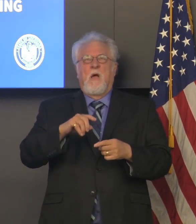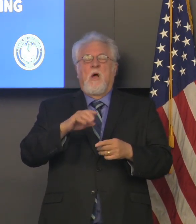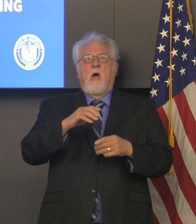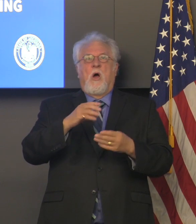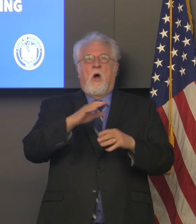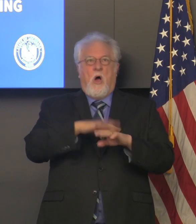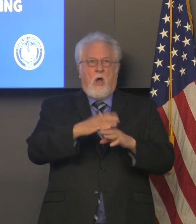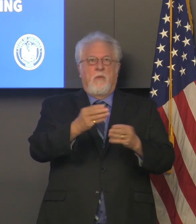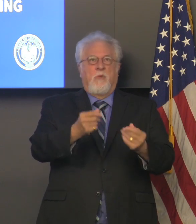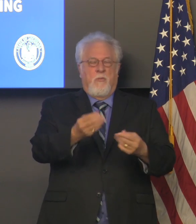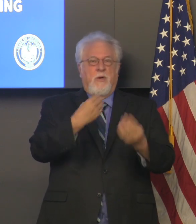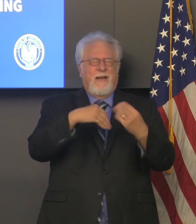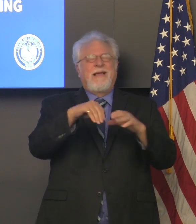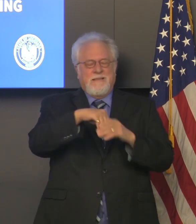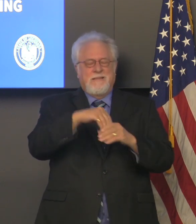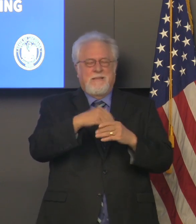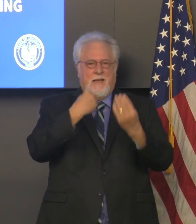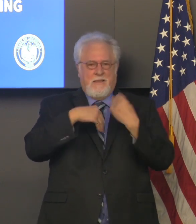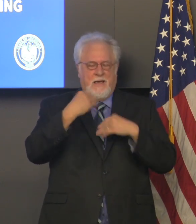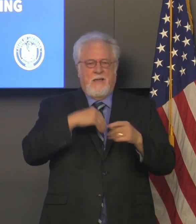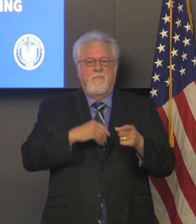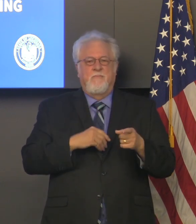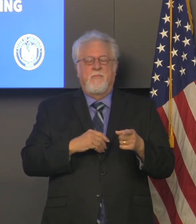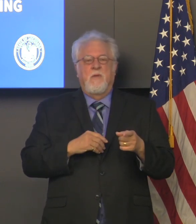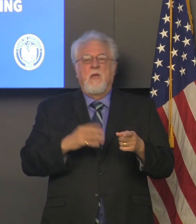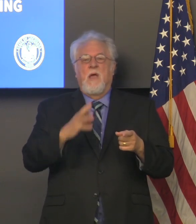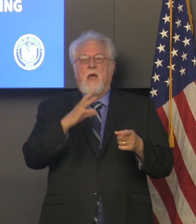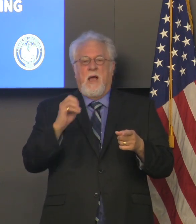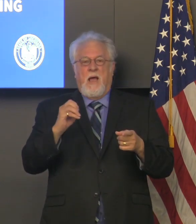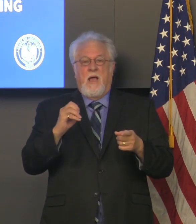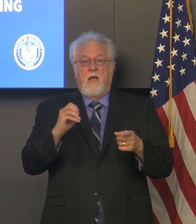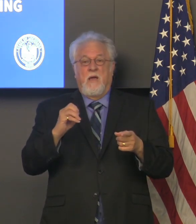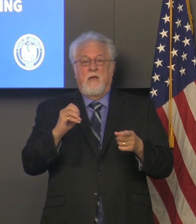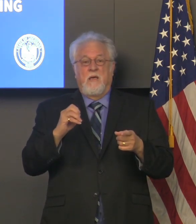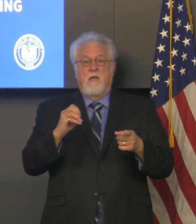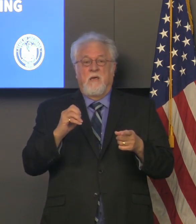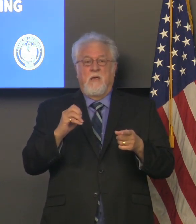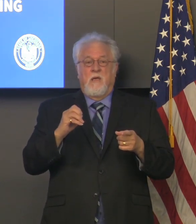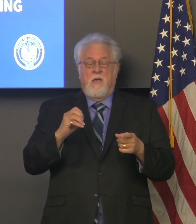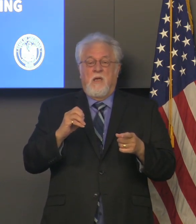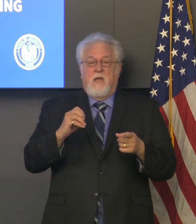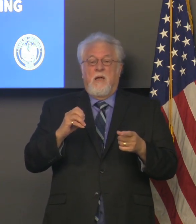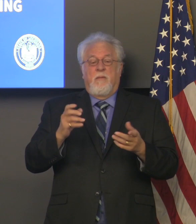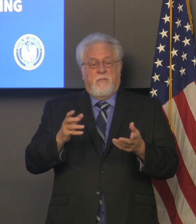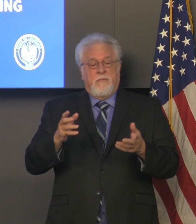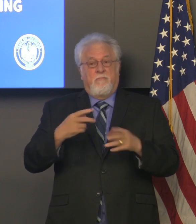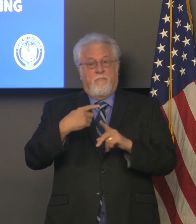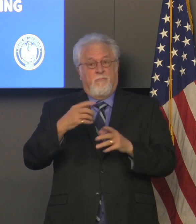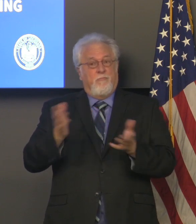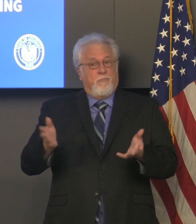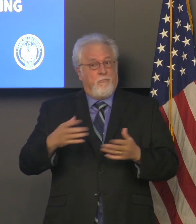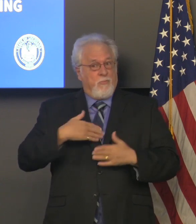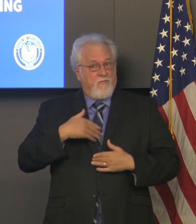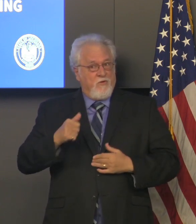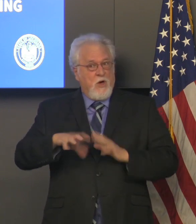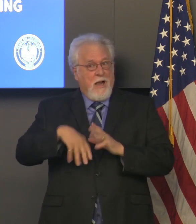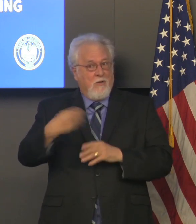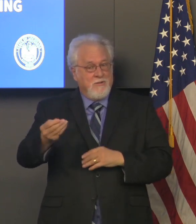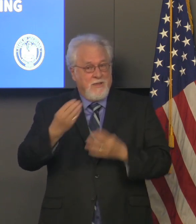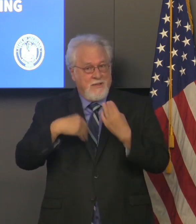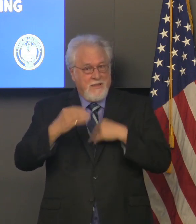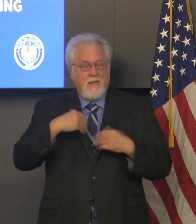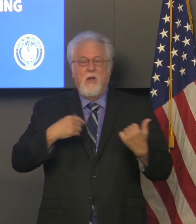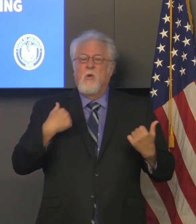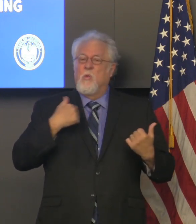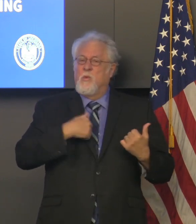on-premises dining, inside dining, I should say, and favoring things like outdoor dining. And I do want to say that.